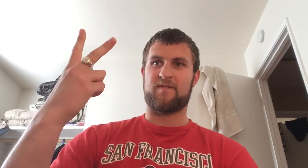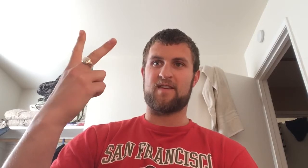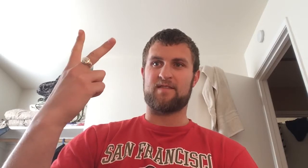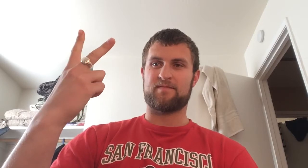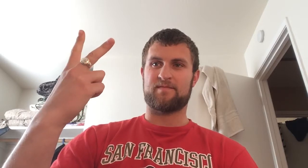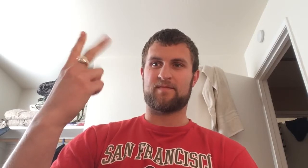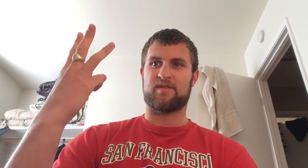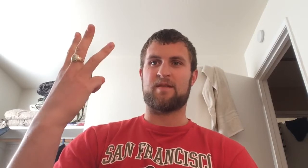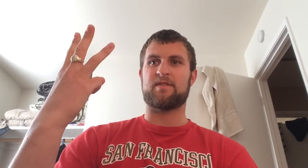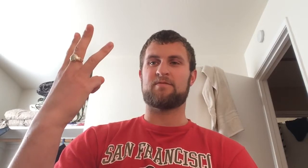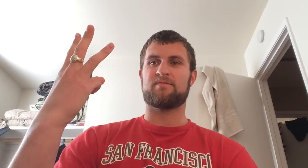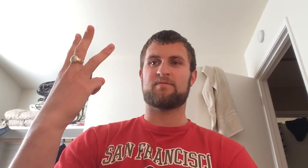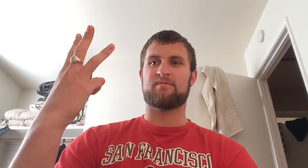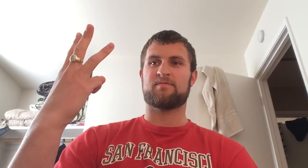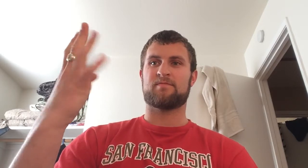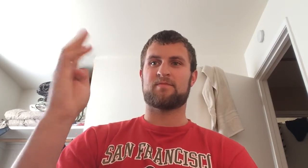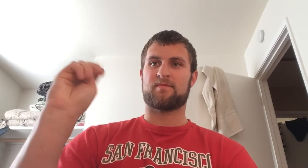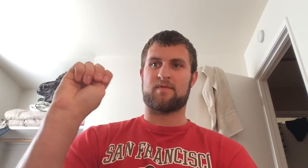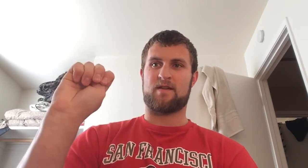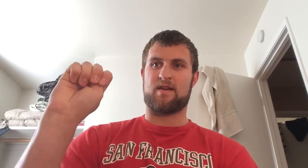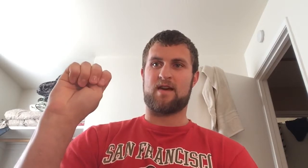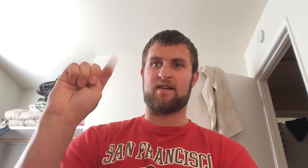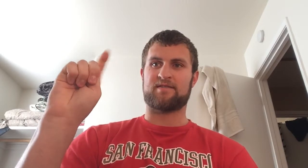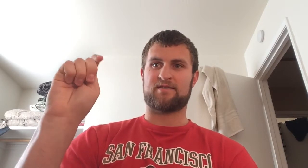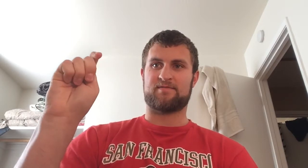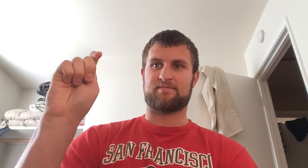V, W, X,